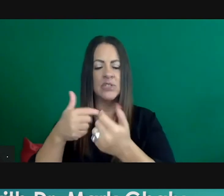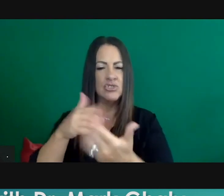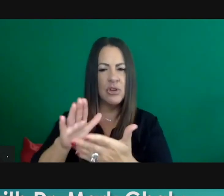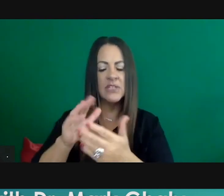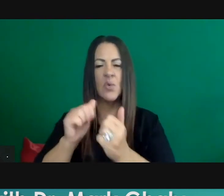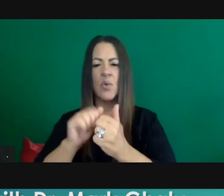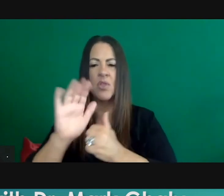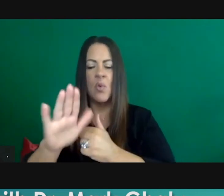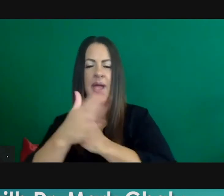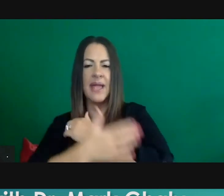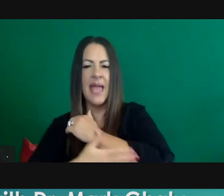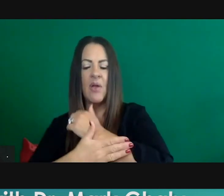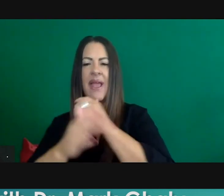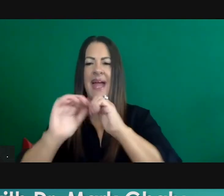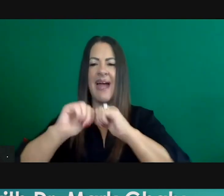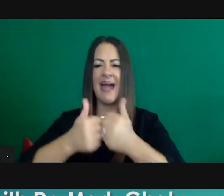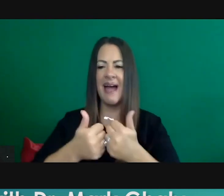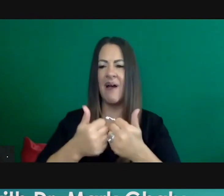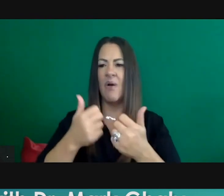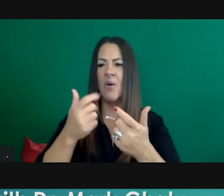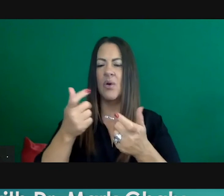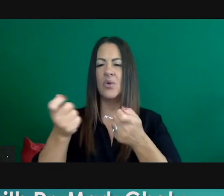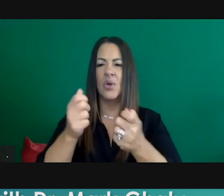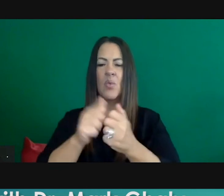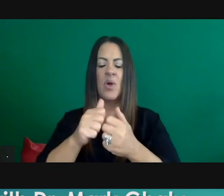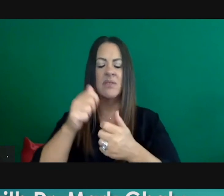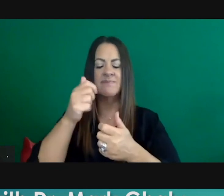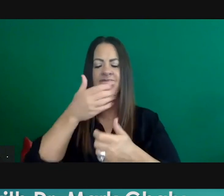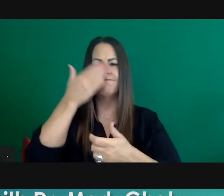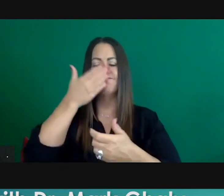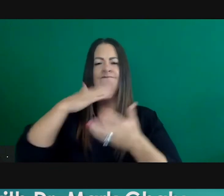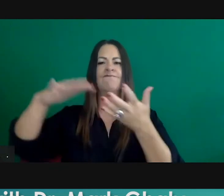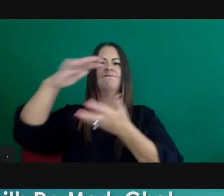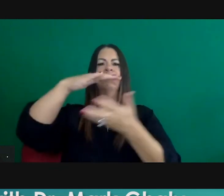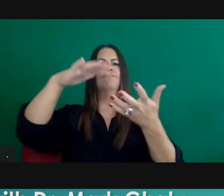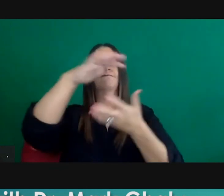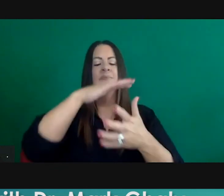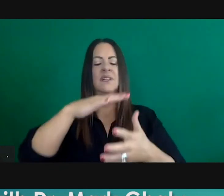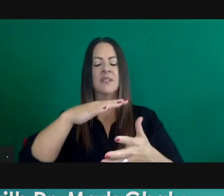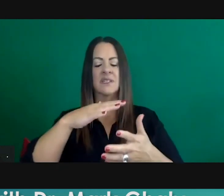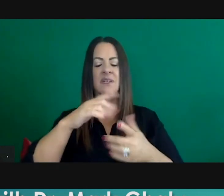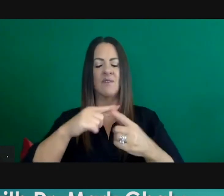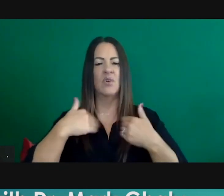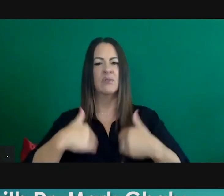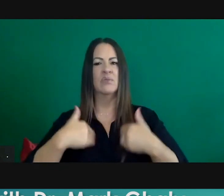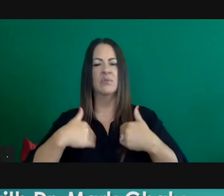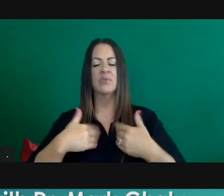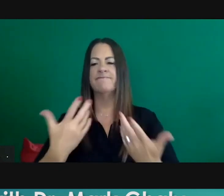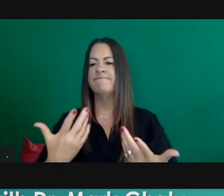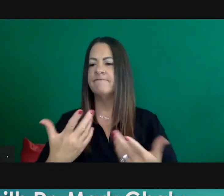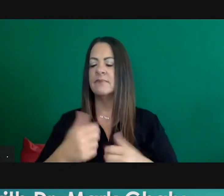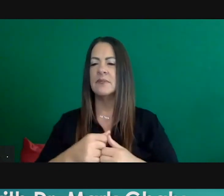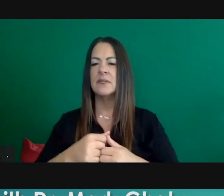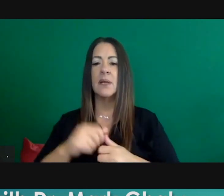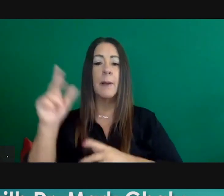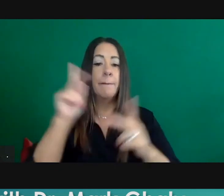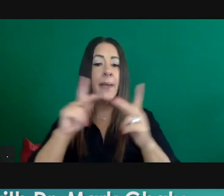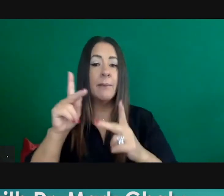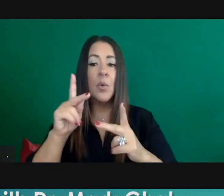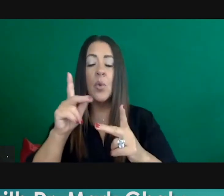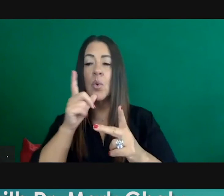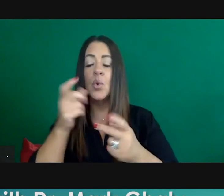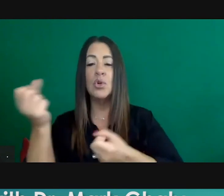the influence of smoke-related drivers to hospitalizations and emergency